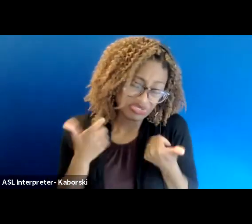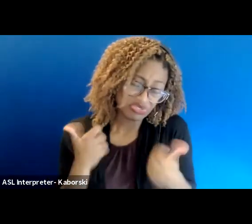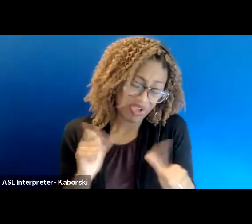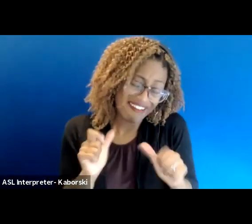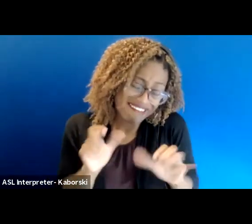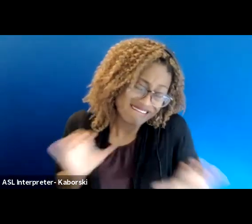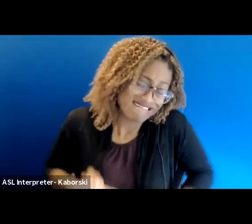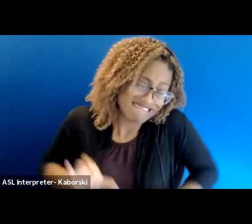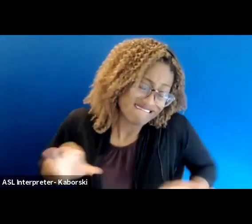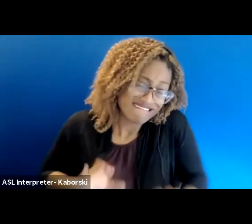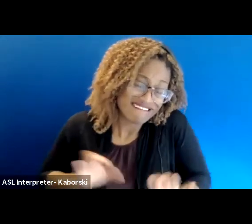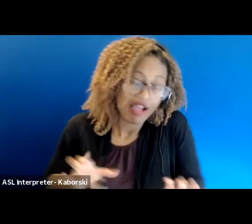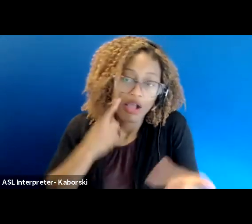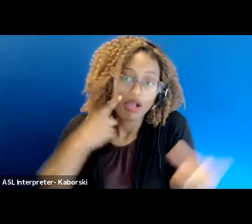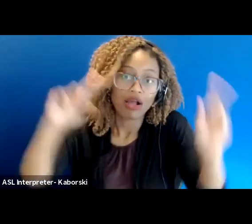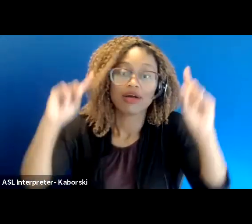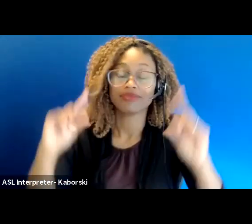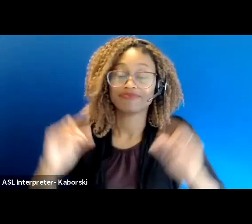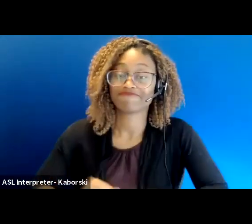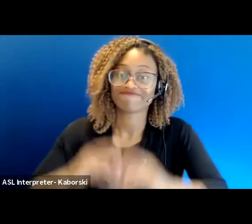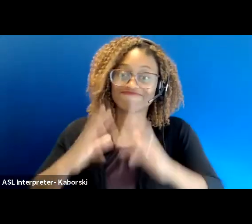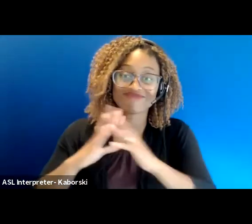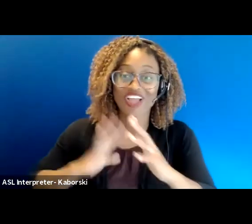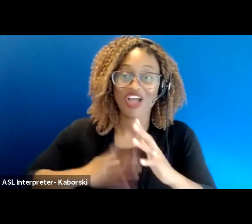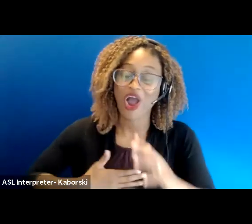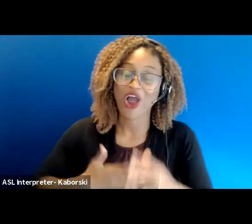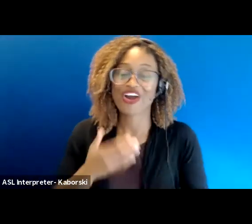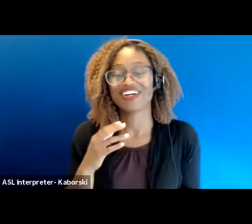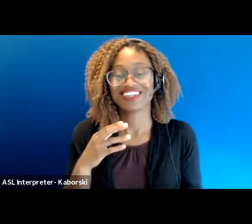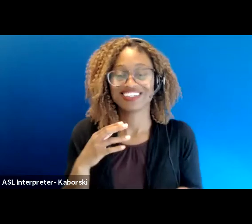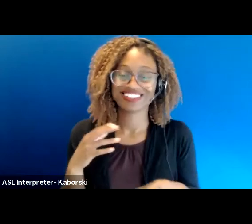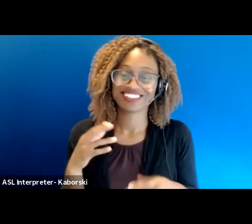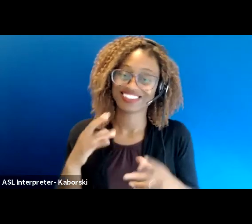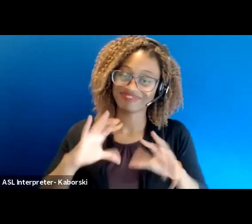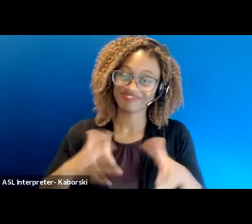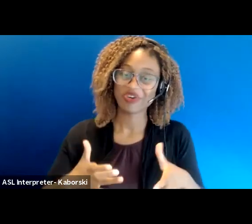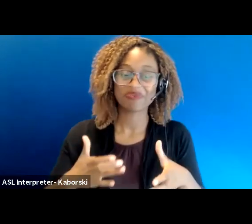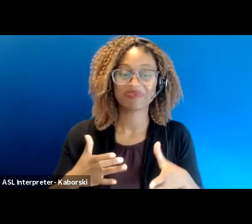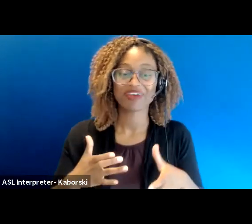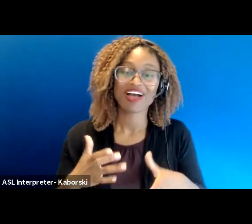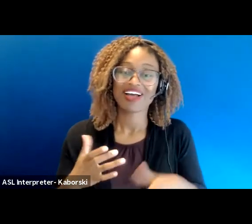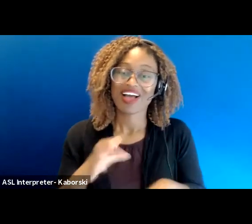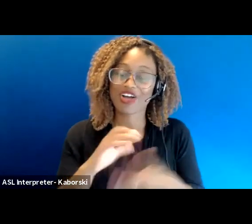formed our coalition, our group, Us Protecting Us.